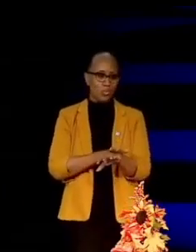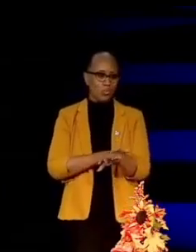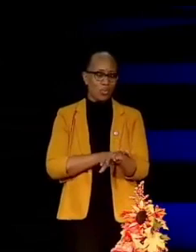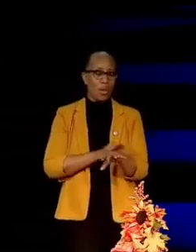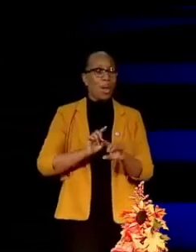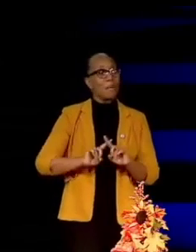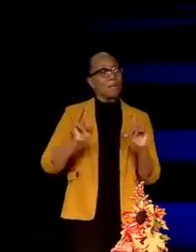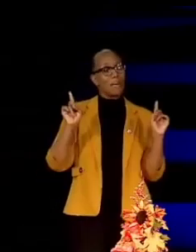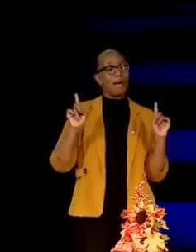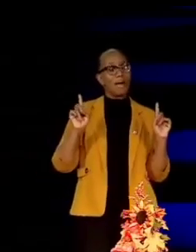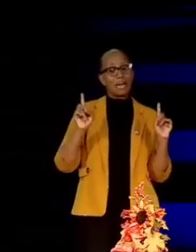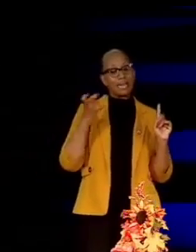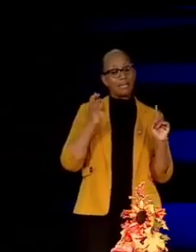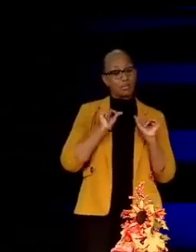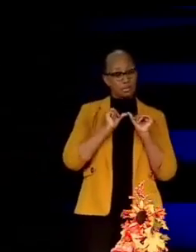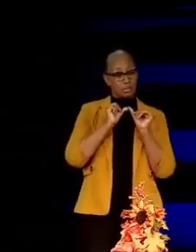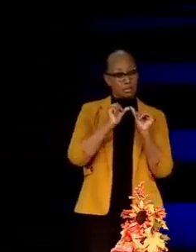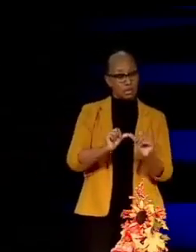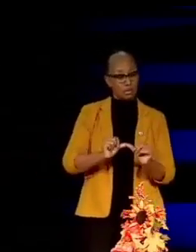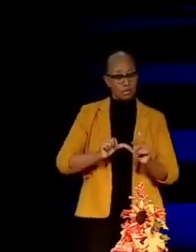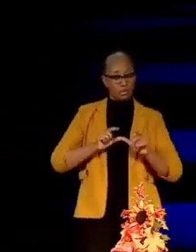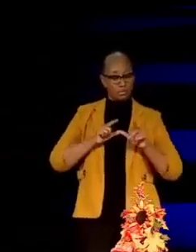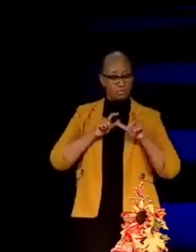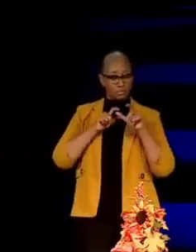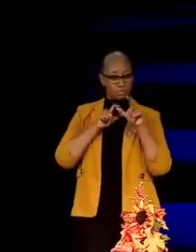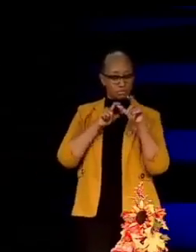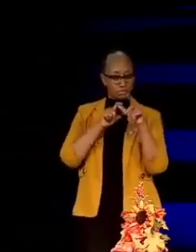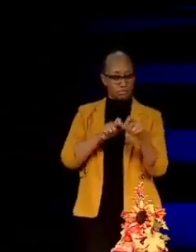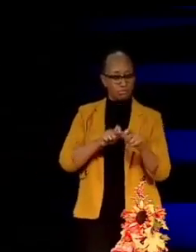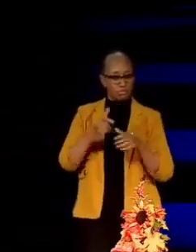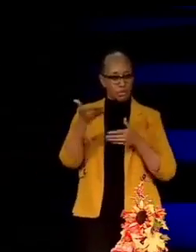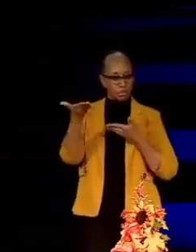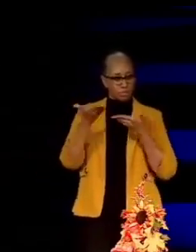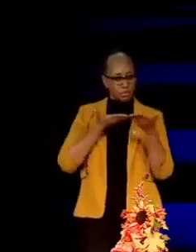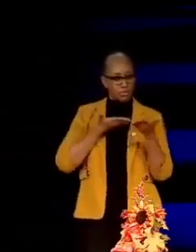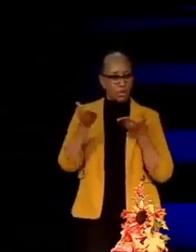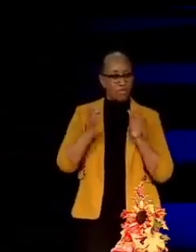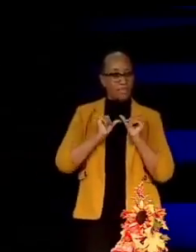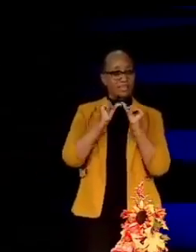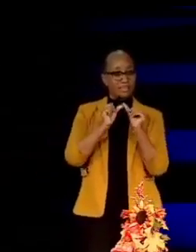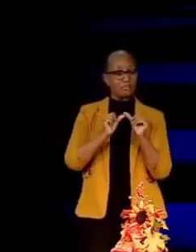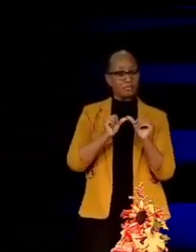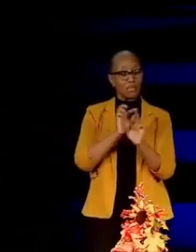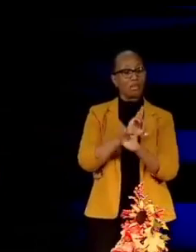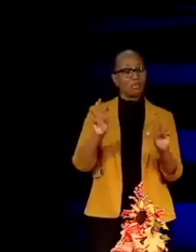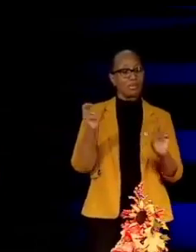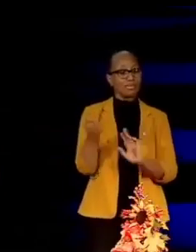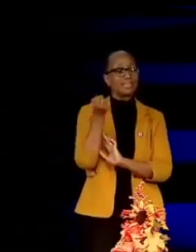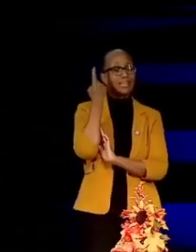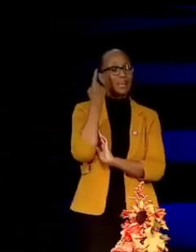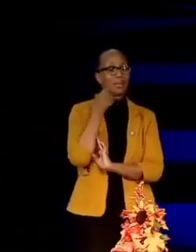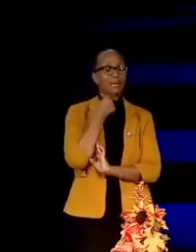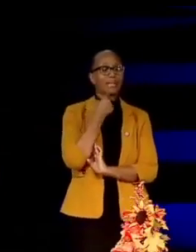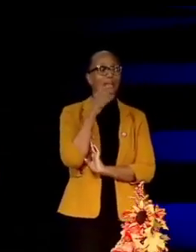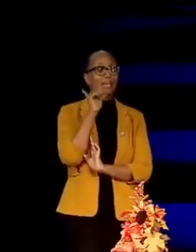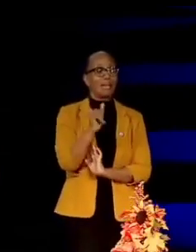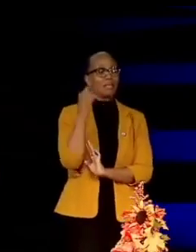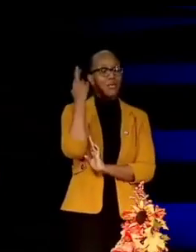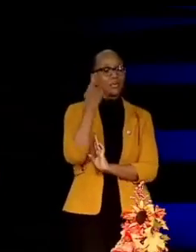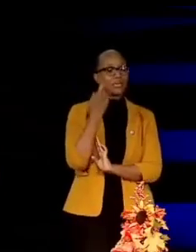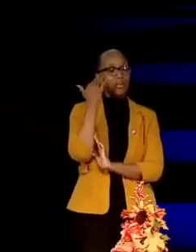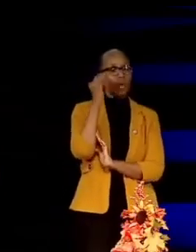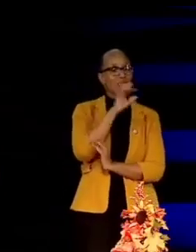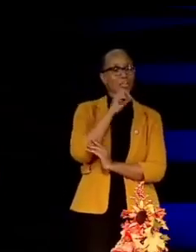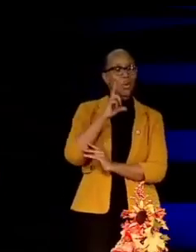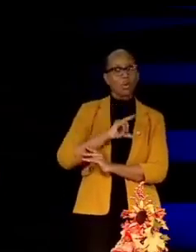those who kept running and walking, they understand probably what I'm about to say, because The very reason that the